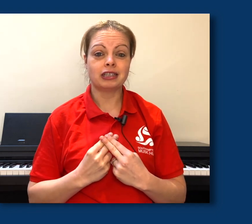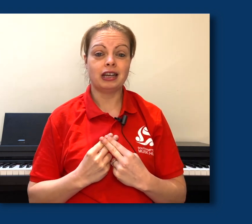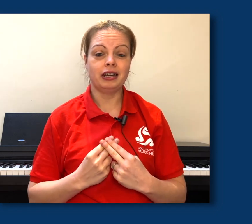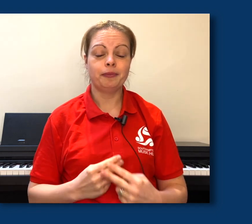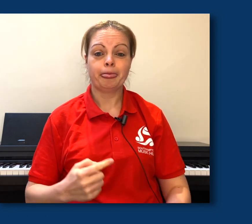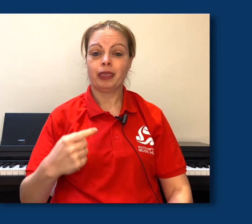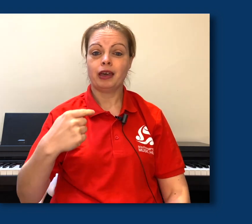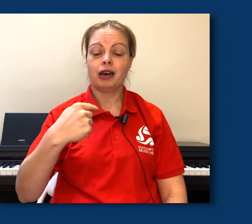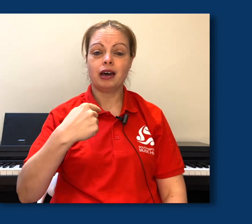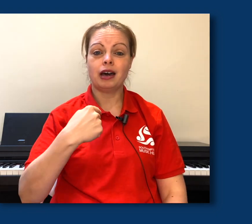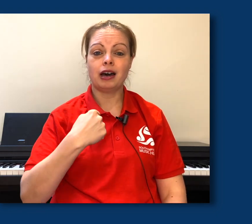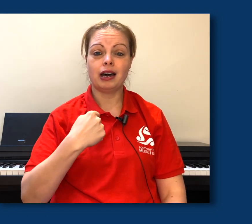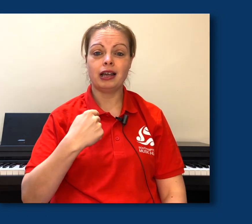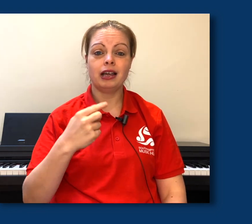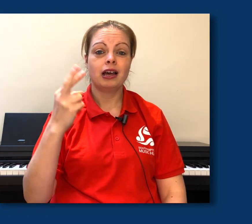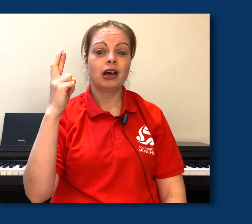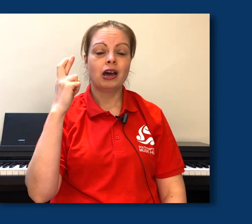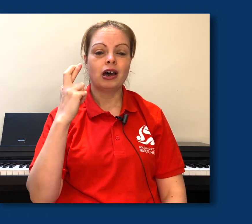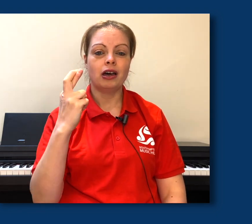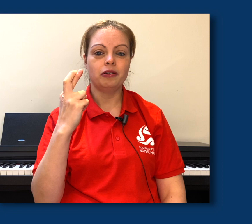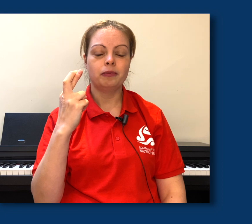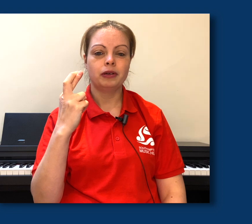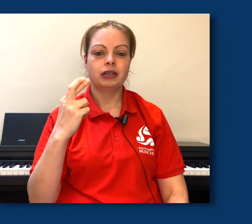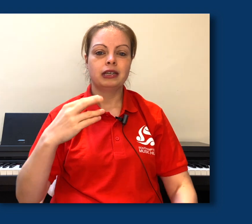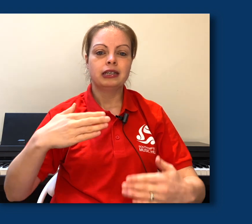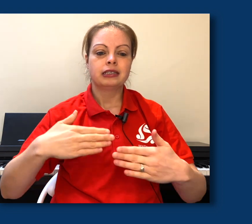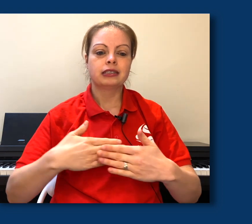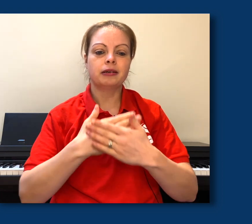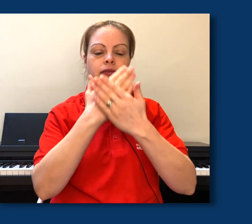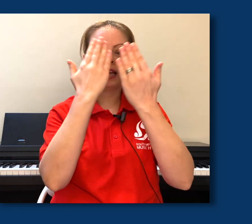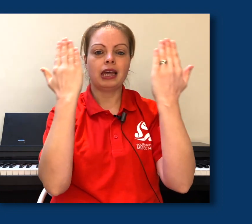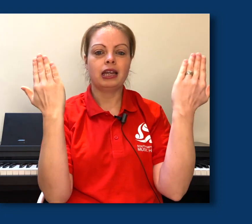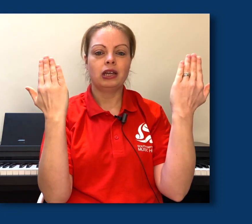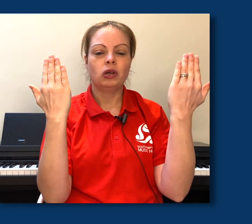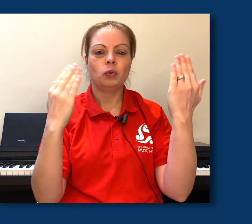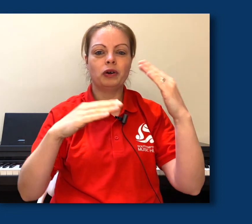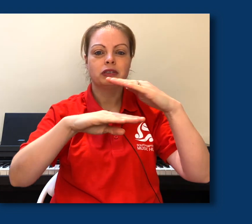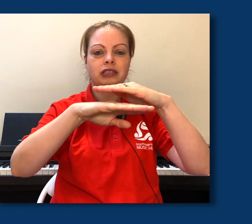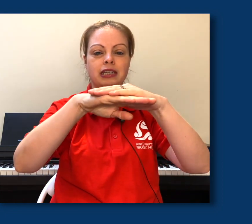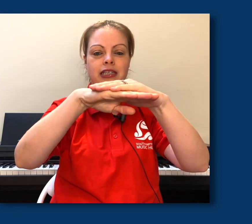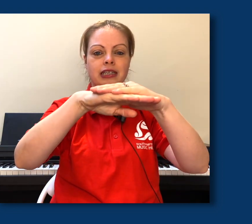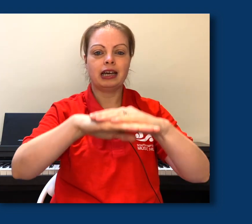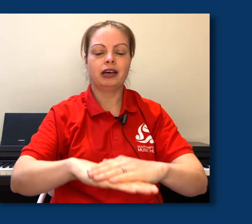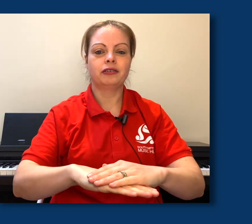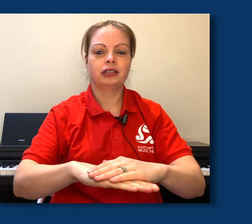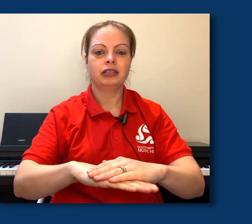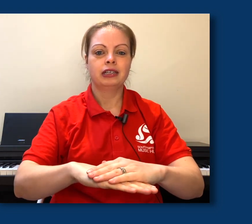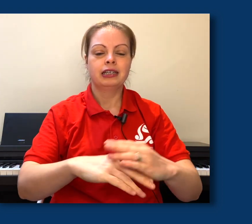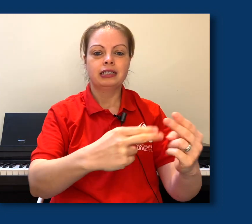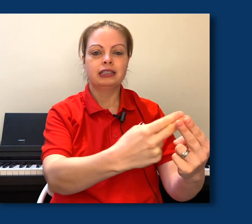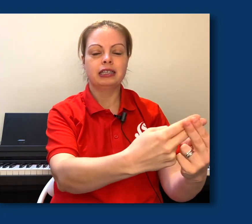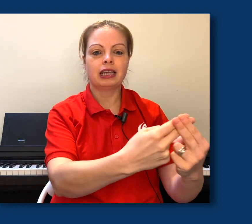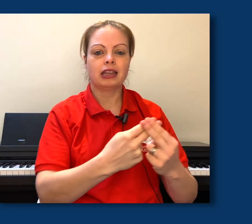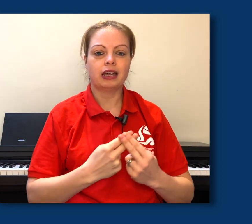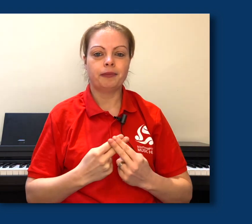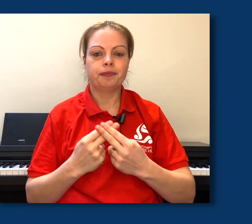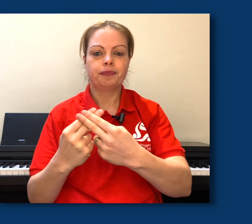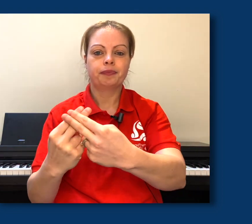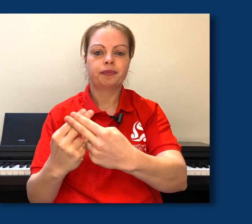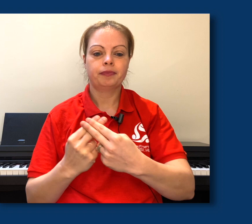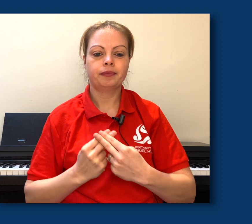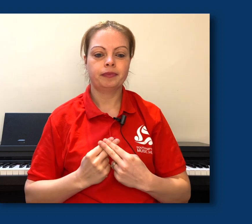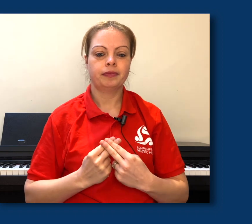Whole of the first line. I hope someday we'll sit down